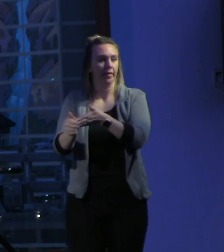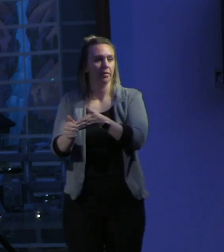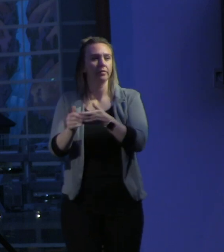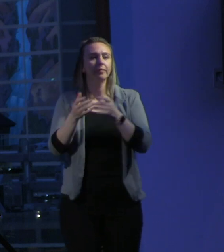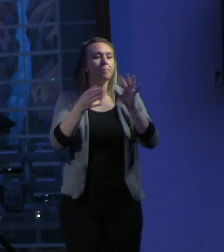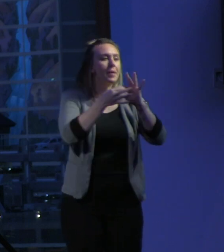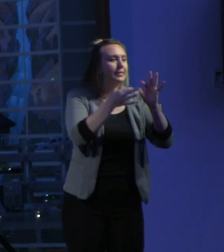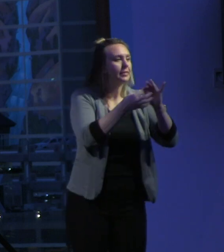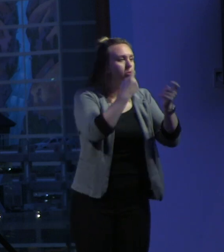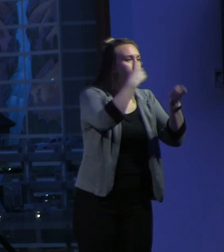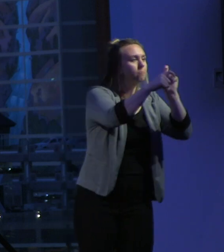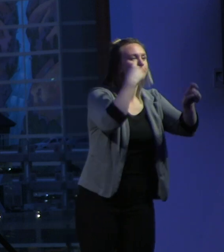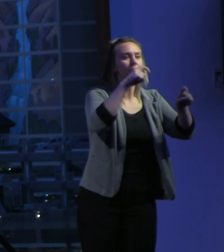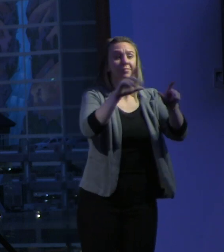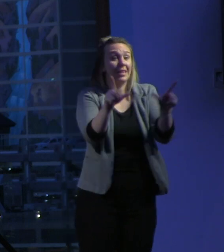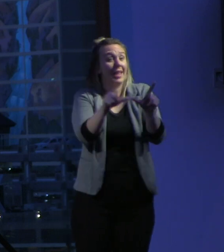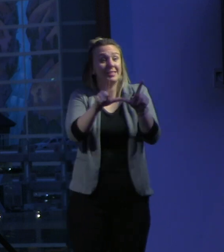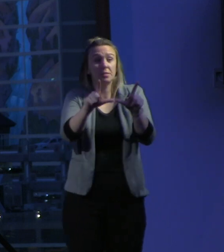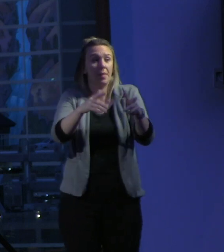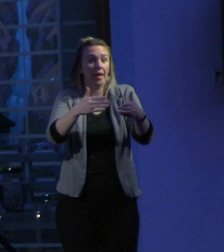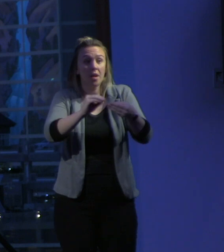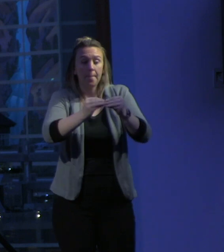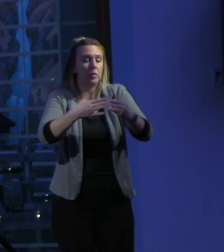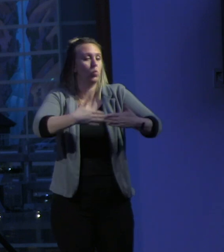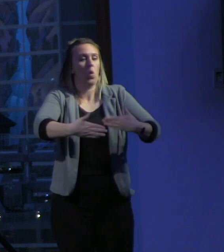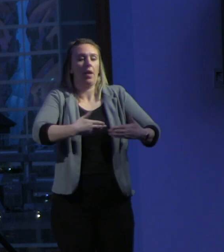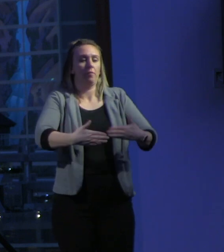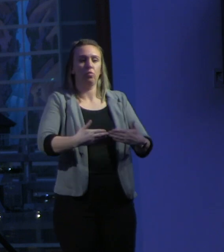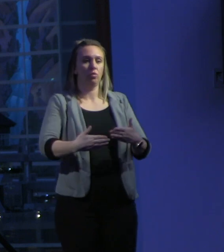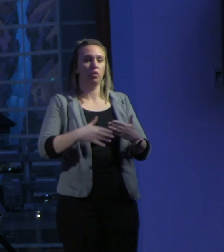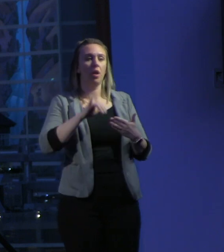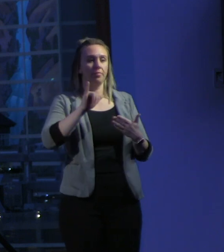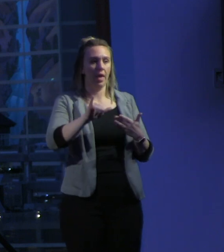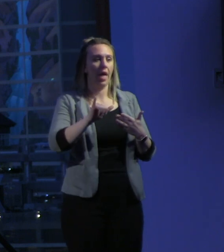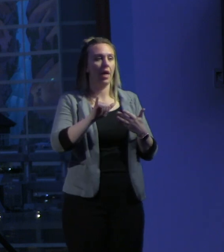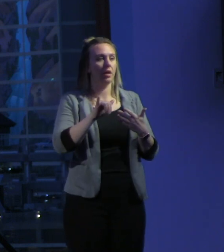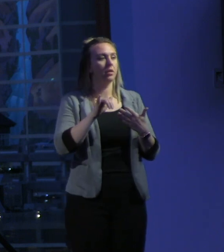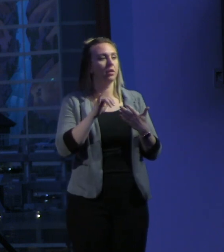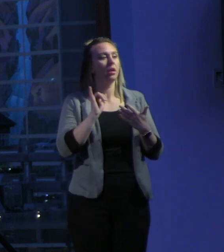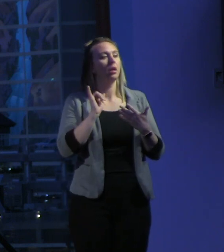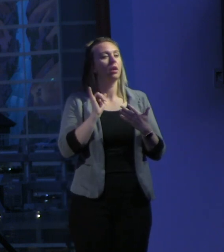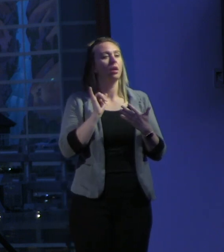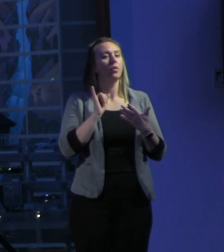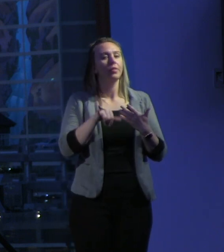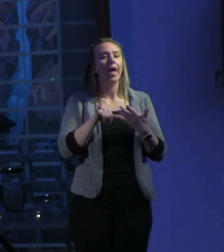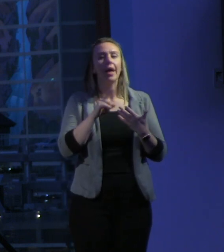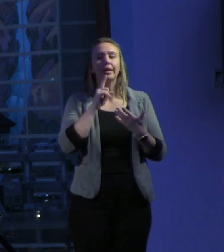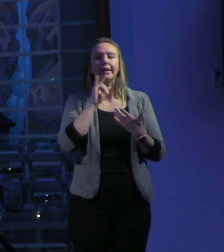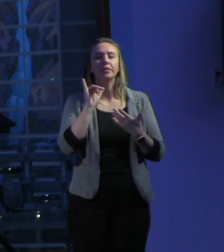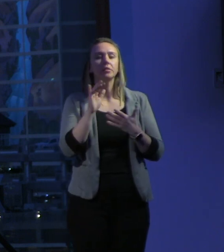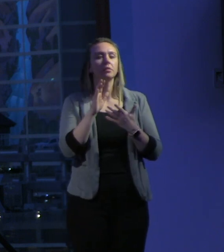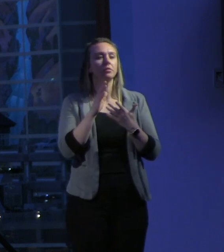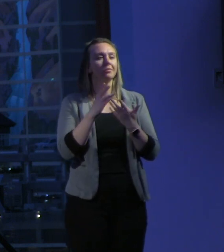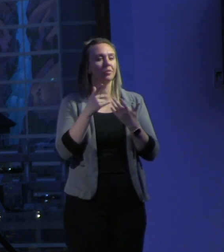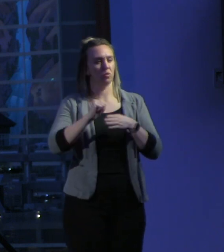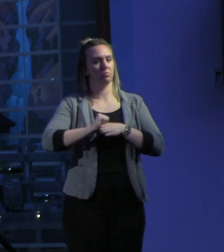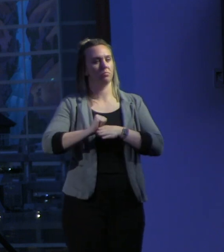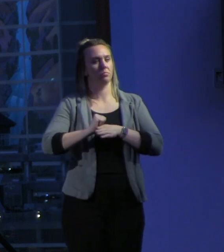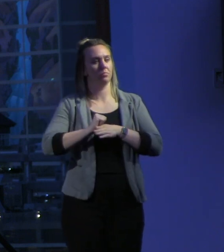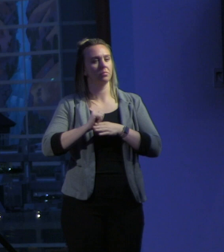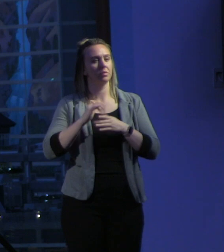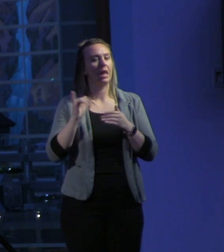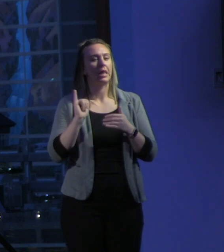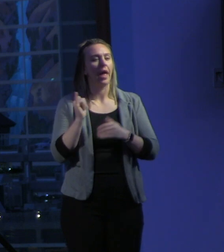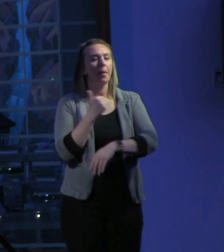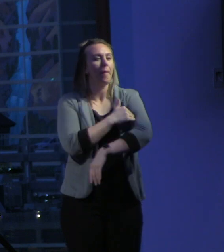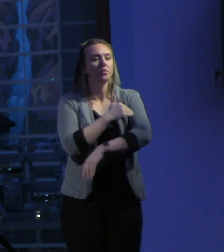numbers, or what have you, is just is common as creating a muscle like a bicep. You just have to work